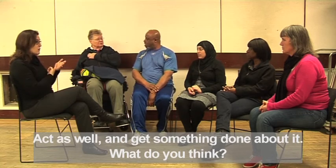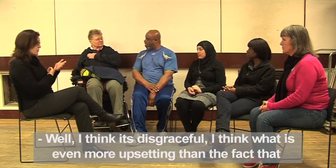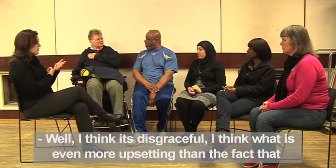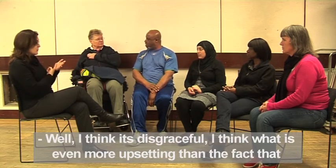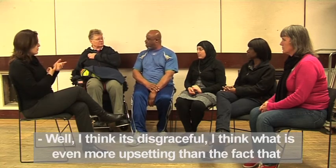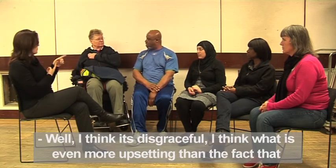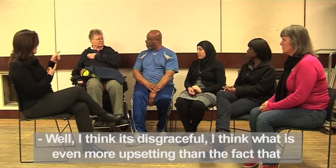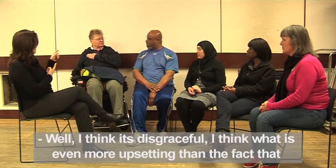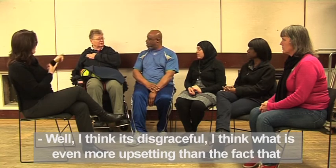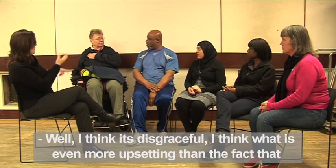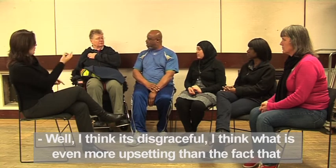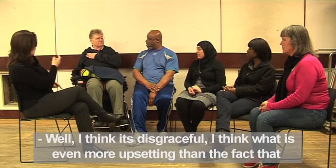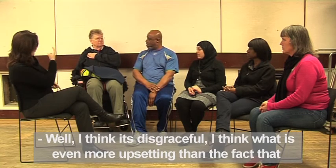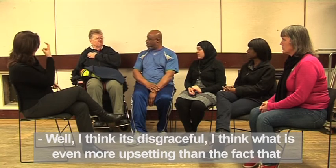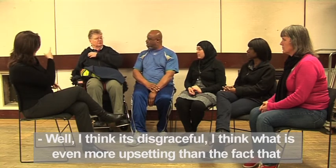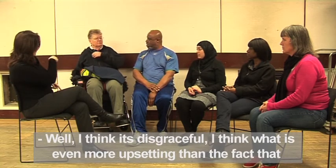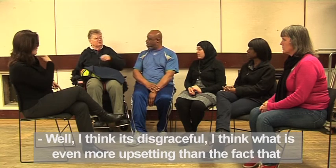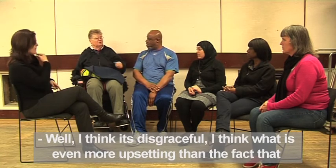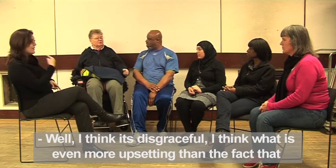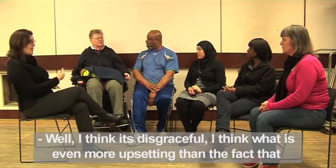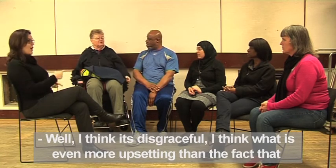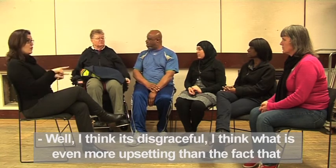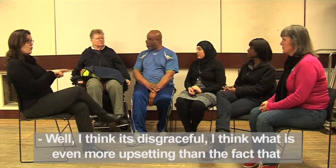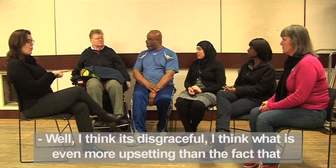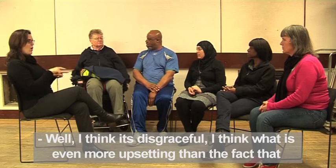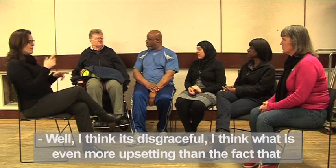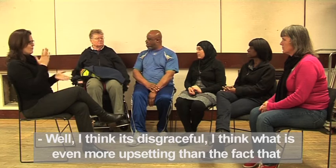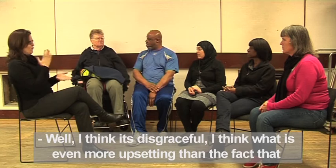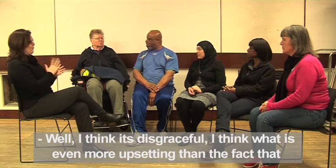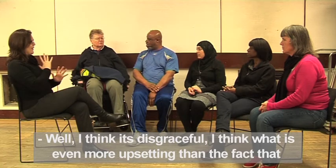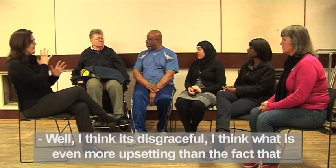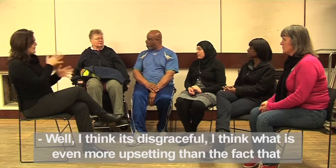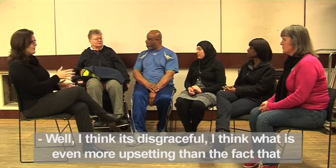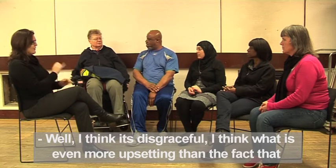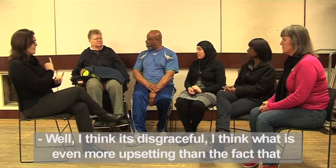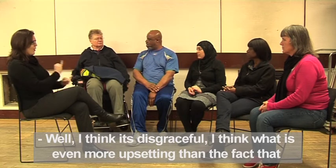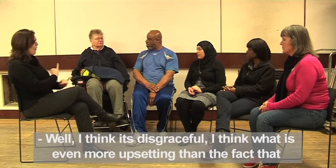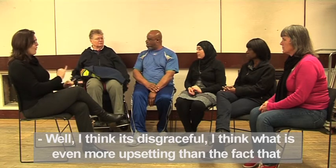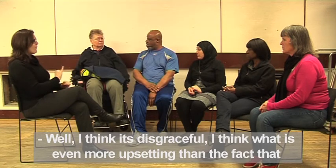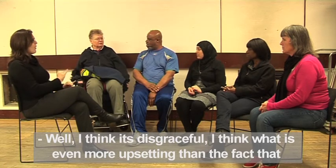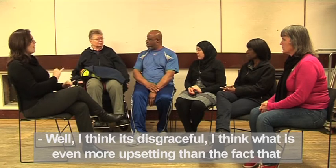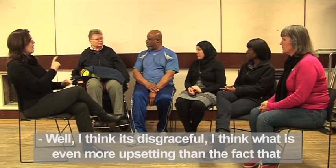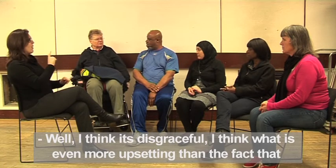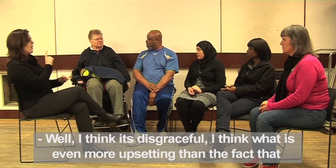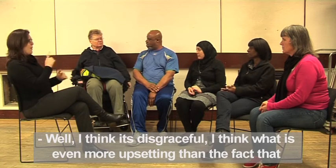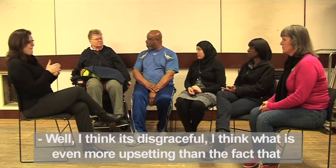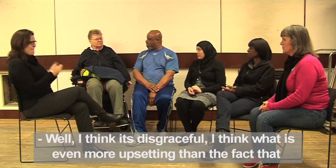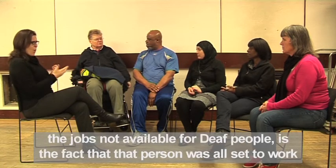disgraceful. I think what is even more upsetting than the fact that